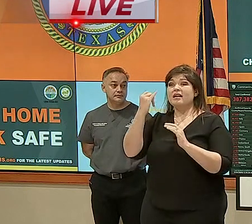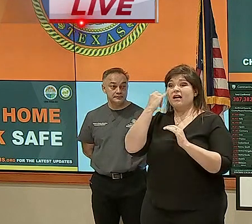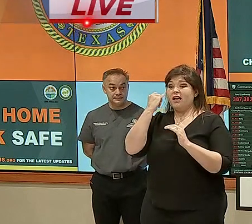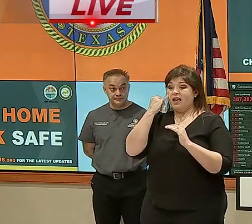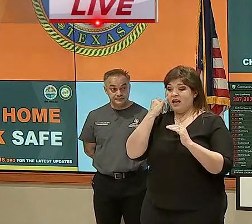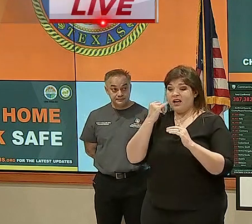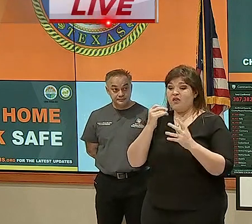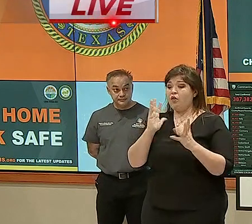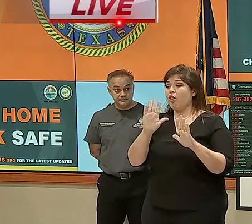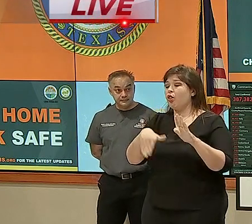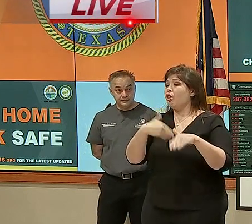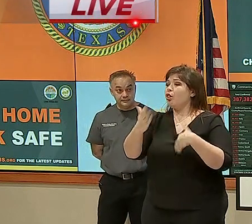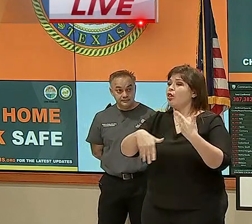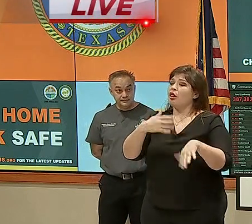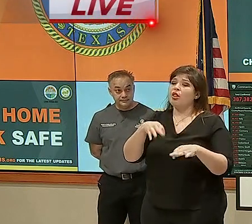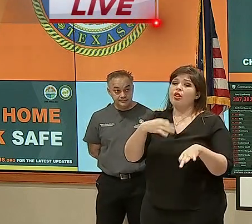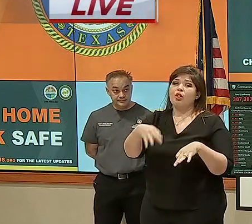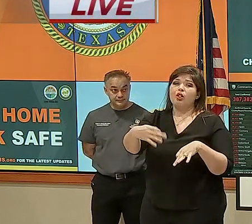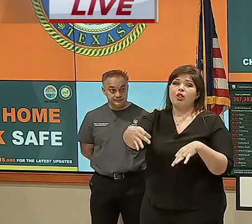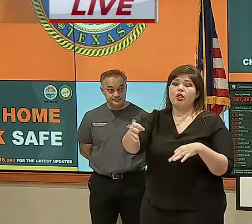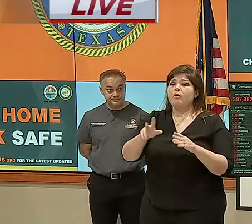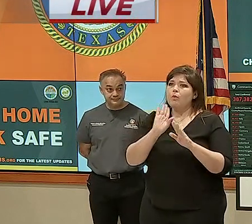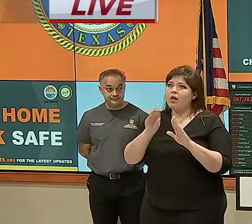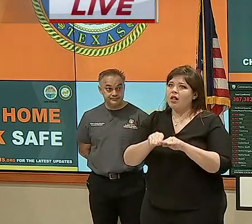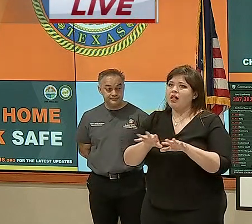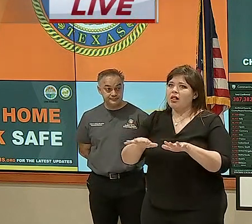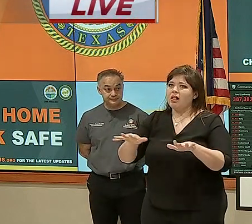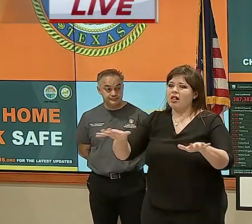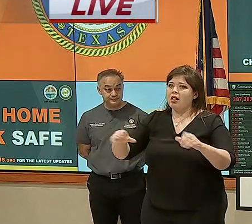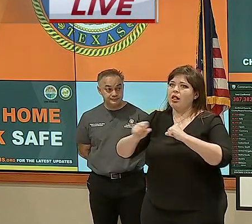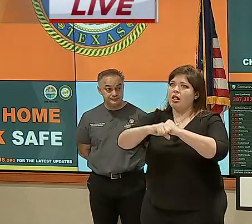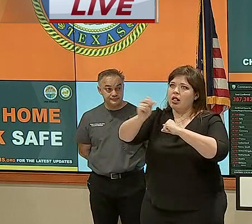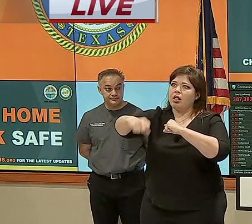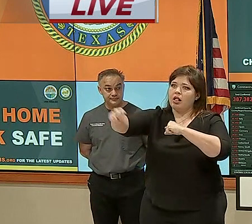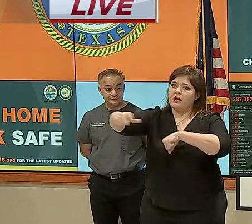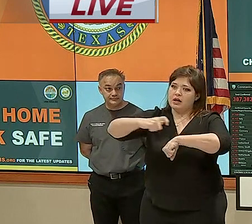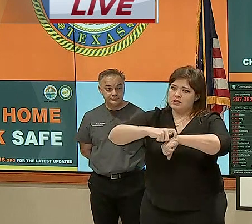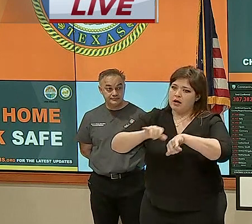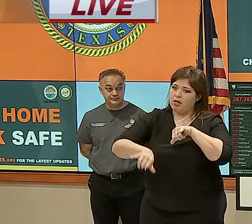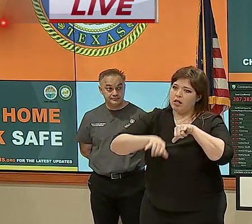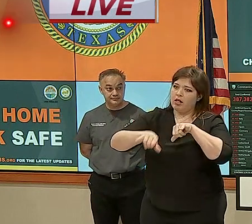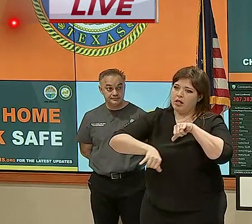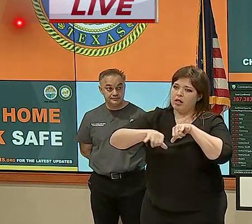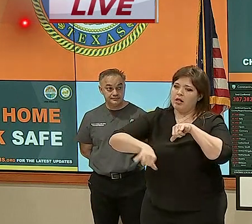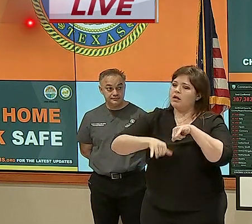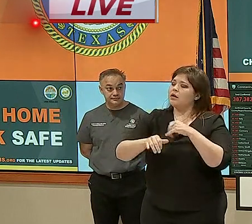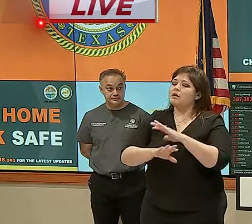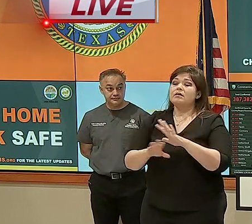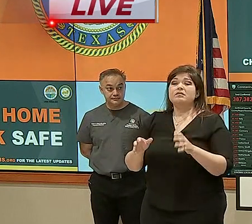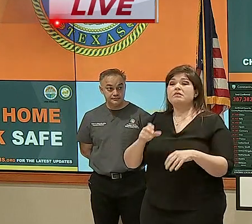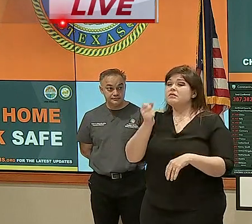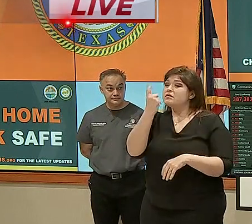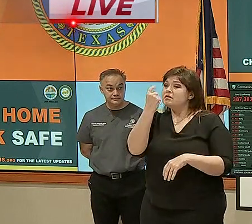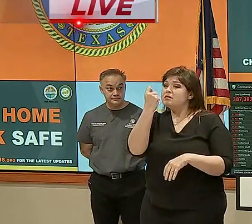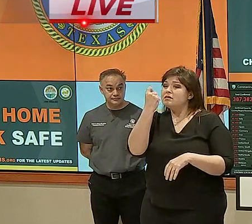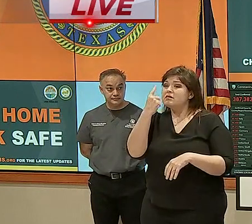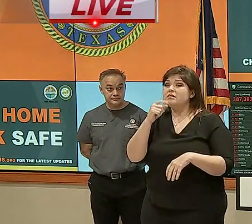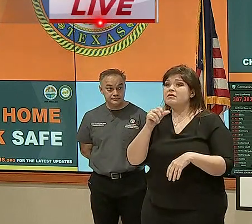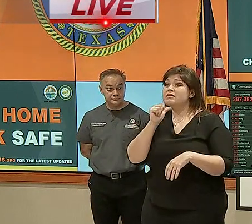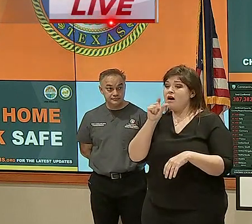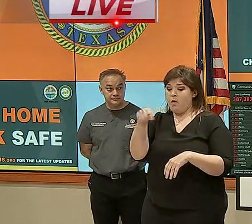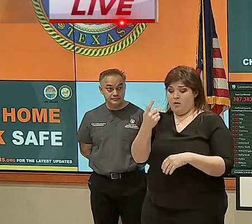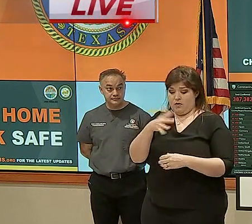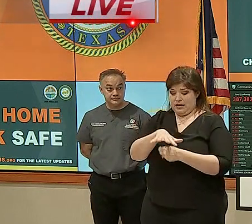be. In the region, in our region right now, even beyond Harris County, there are about